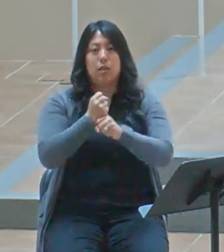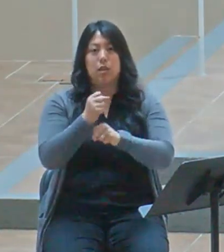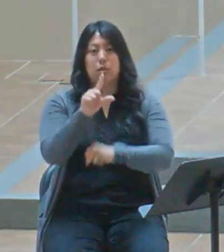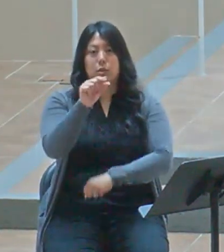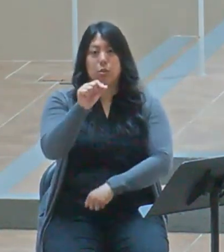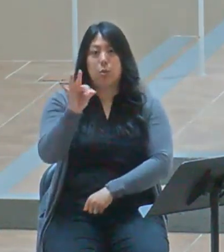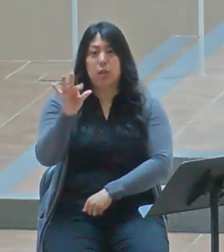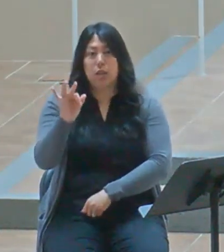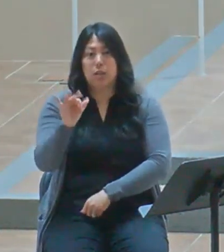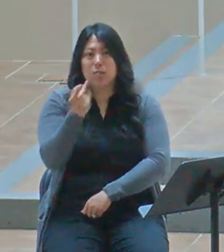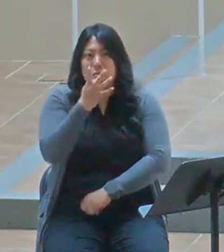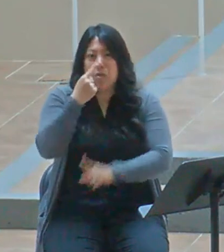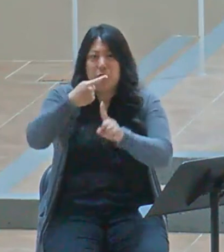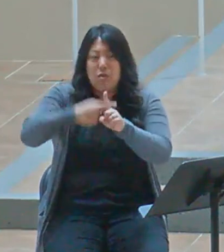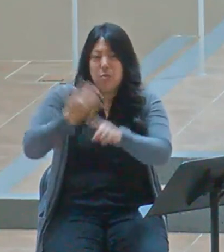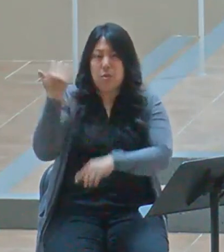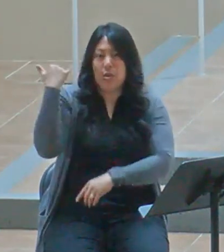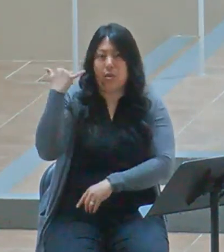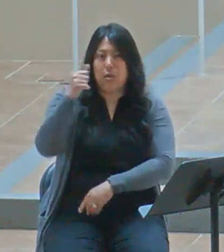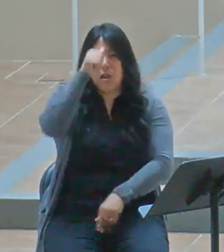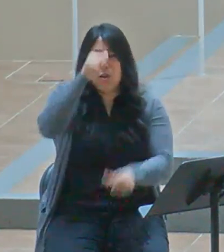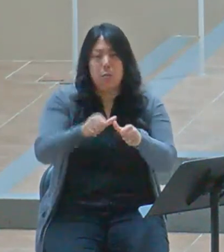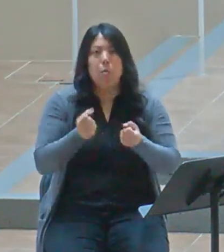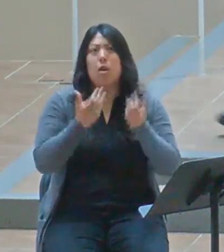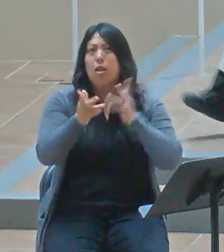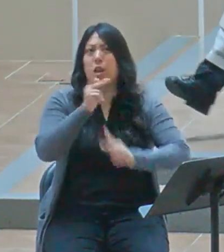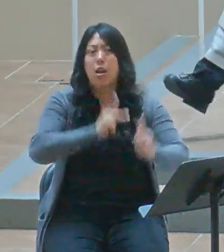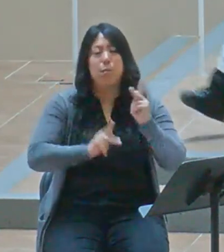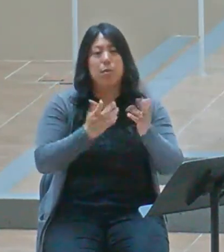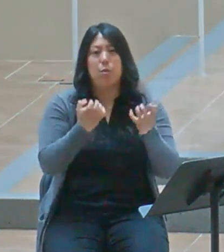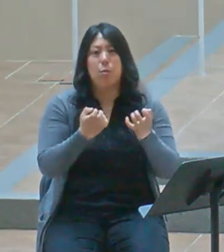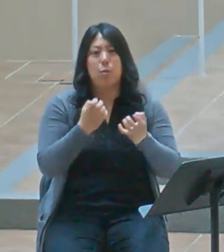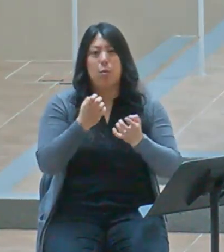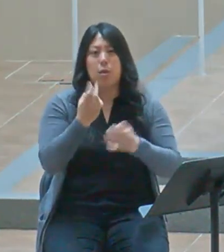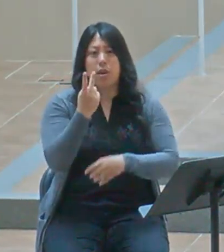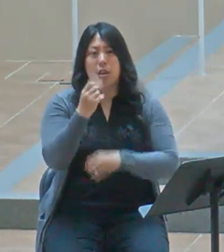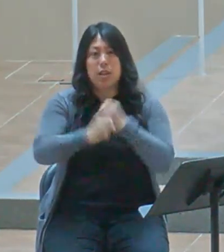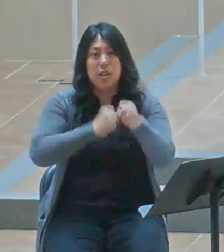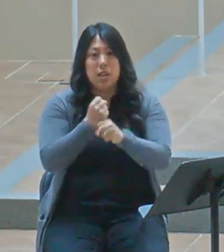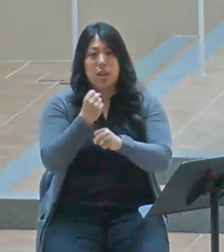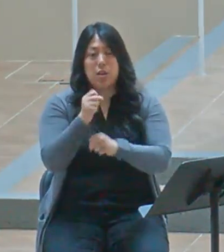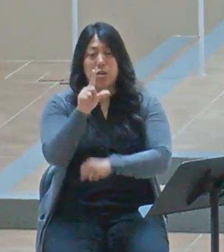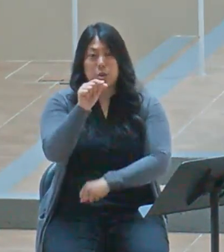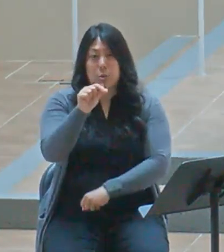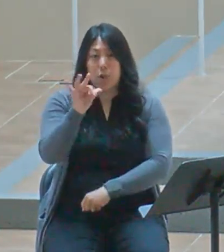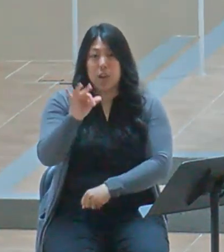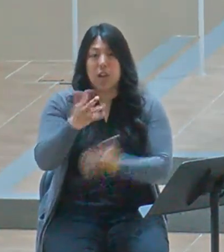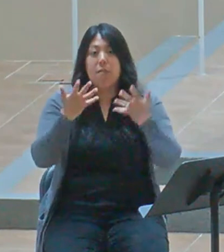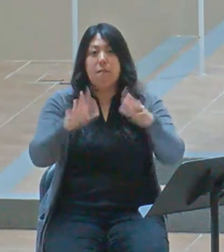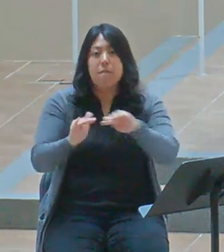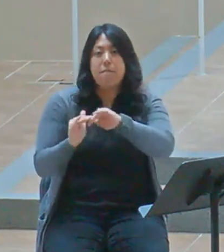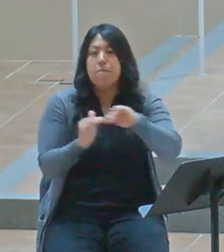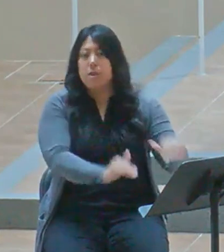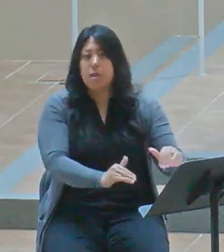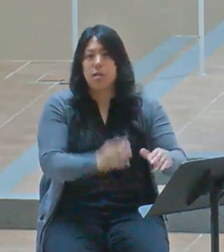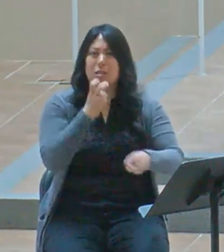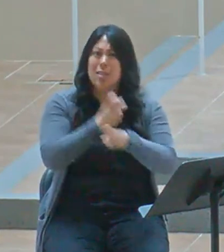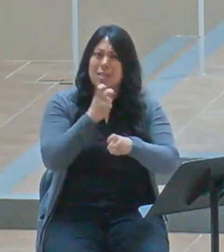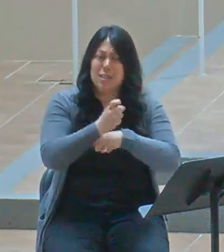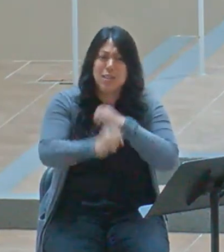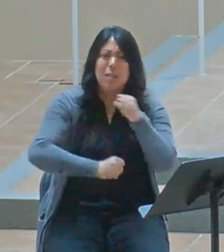ago. I can remember vividly, many people couldn't wait to kick 2019 out the door. It was a rough